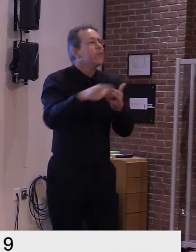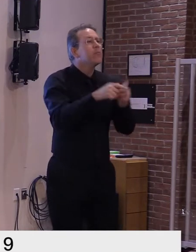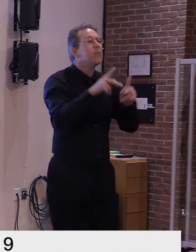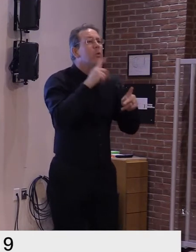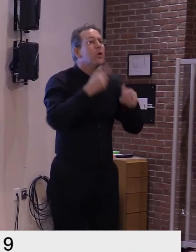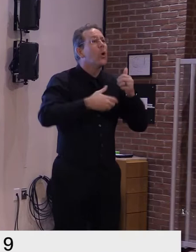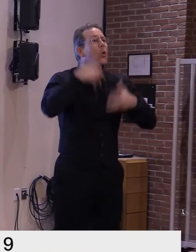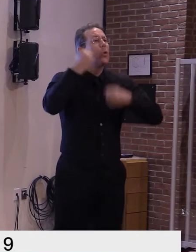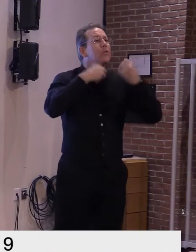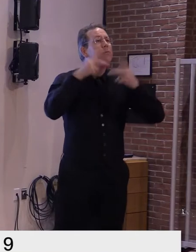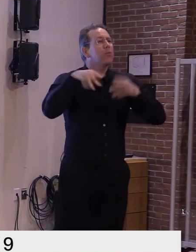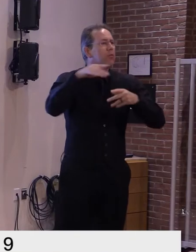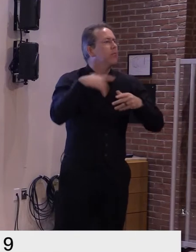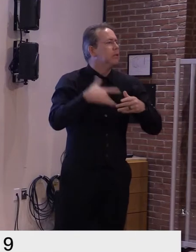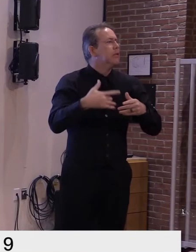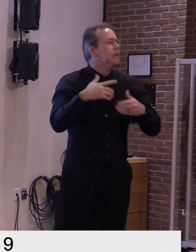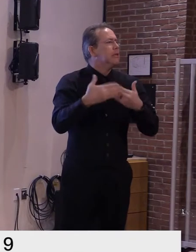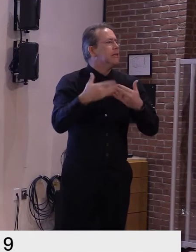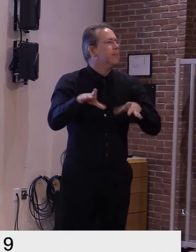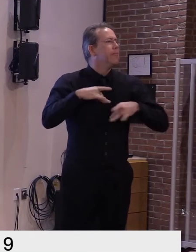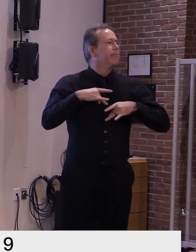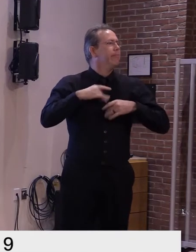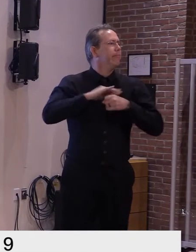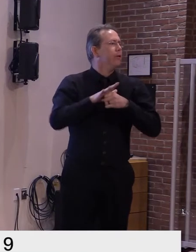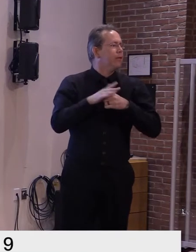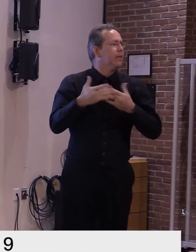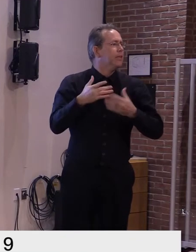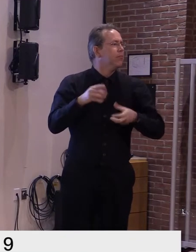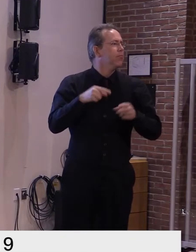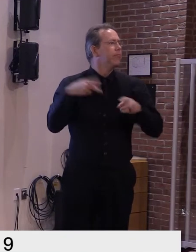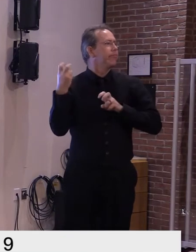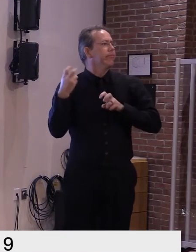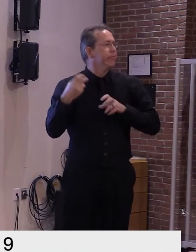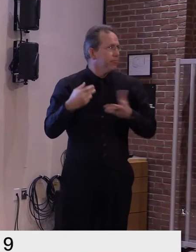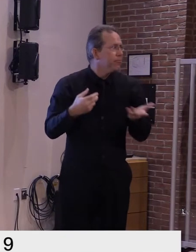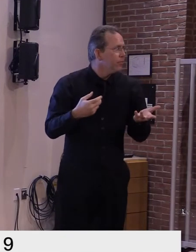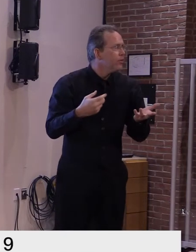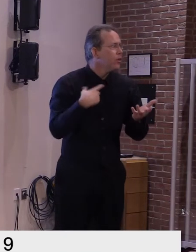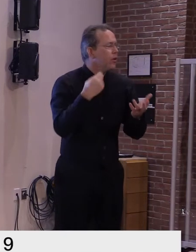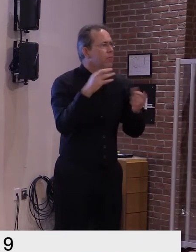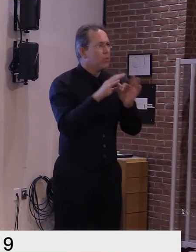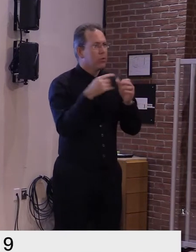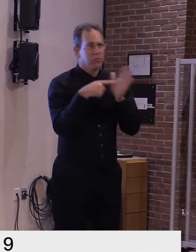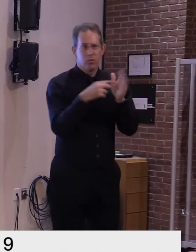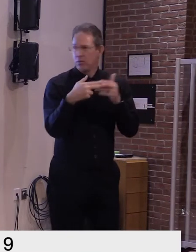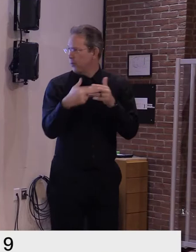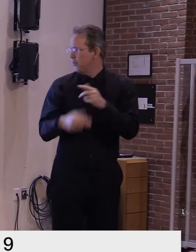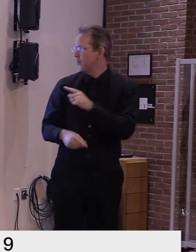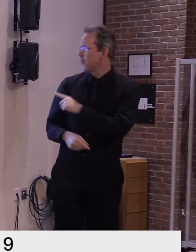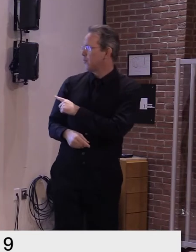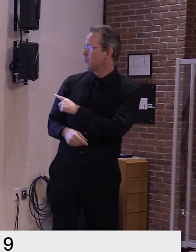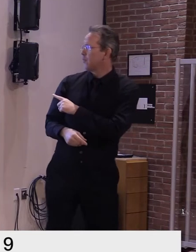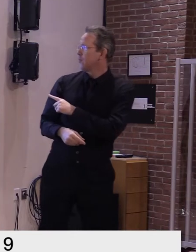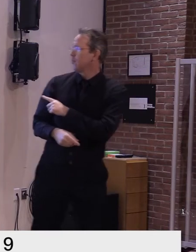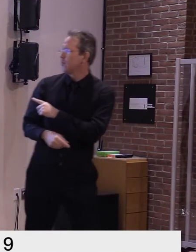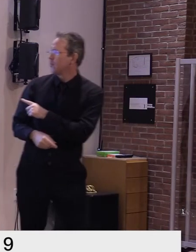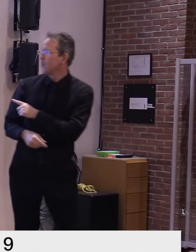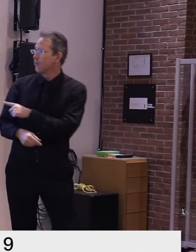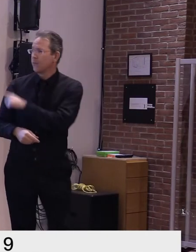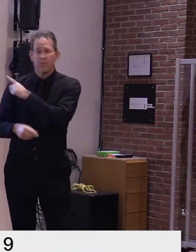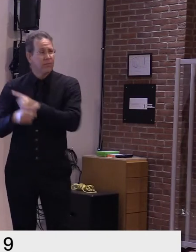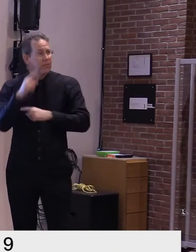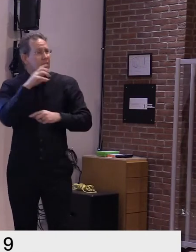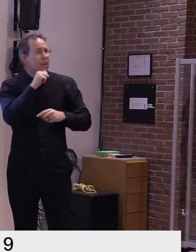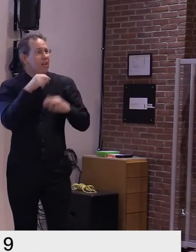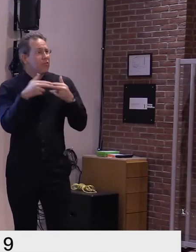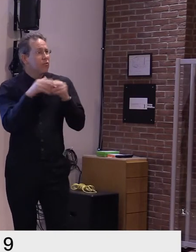of our 156 deaths, only 10 have been among those under the